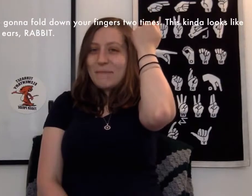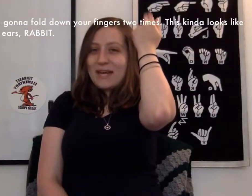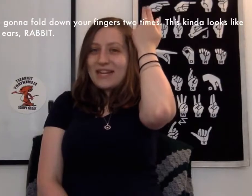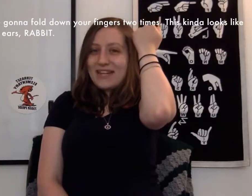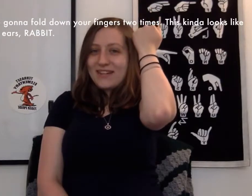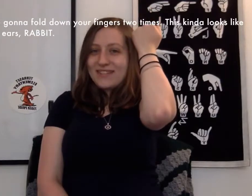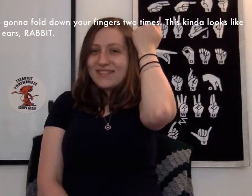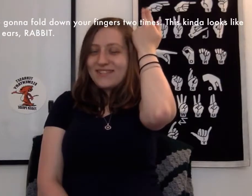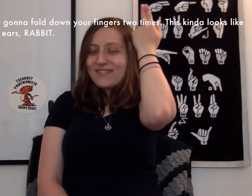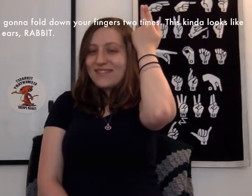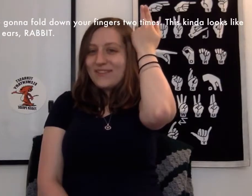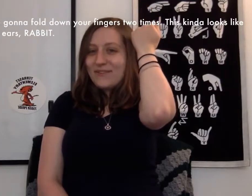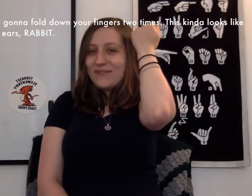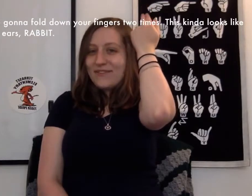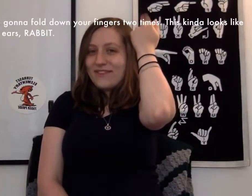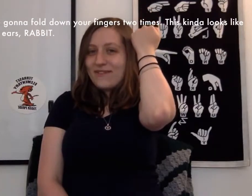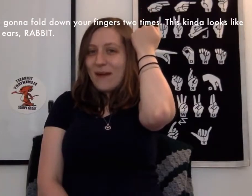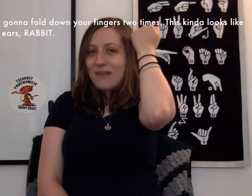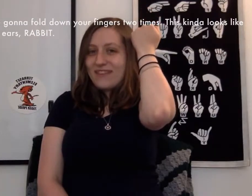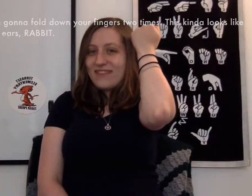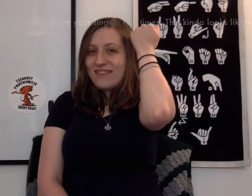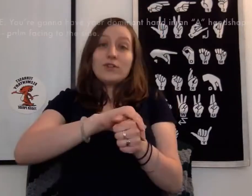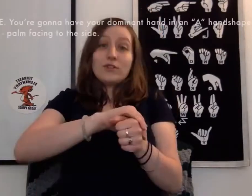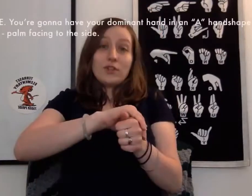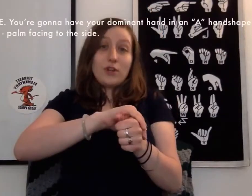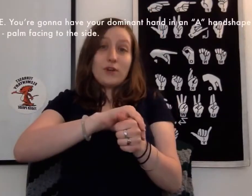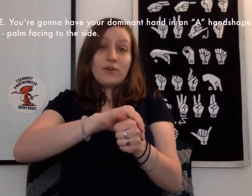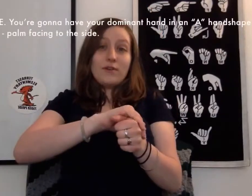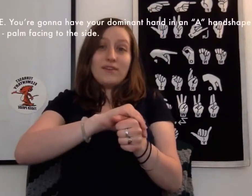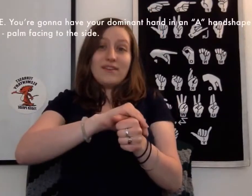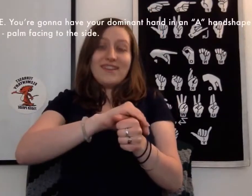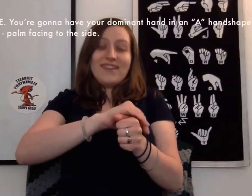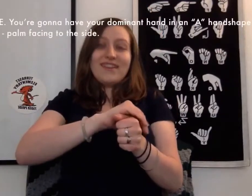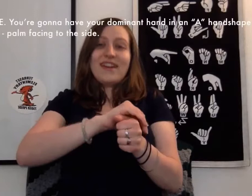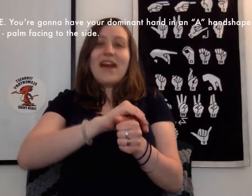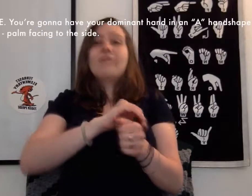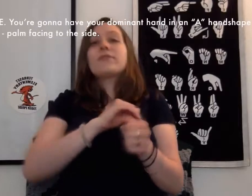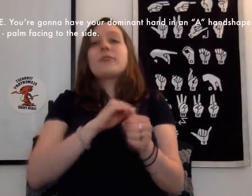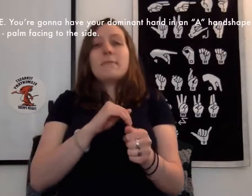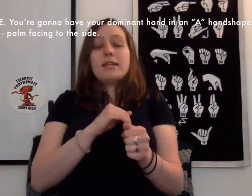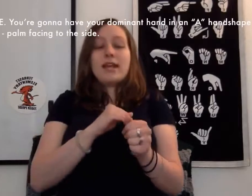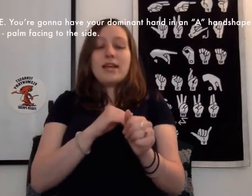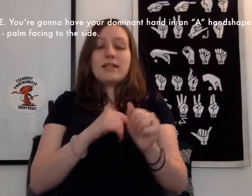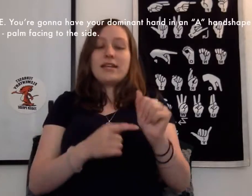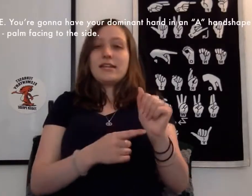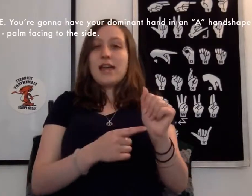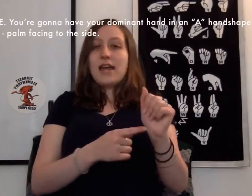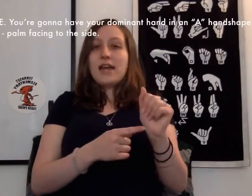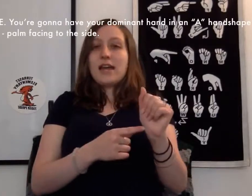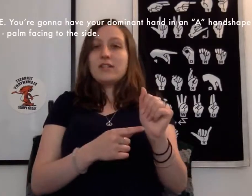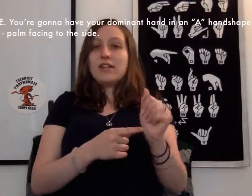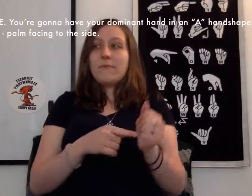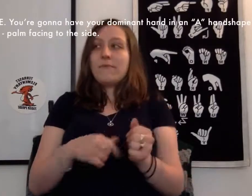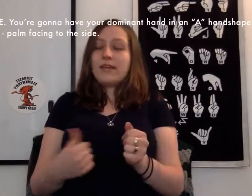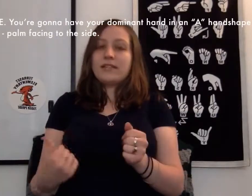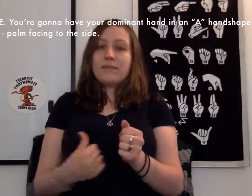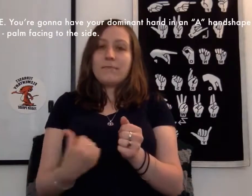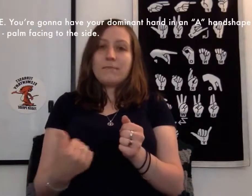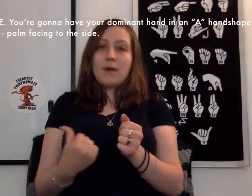bunny ears. Rabbit. Turtle. You're going to have your dominant hand in an A hand shape, palm